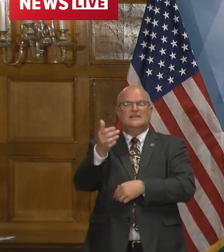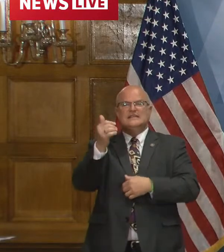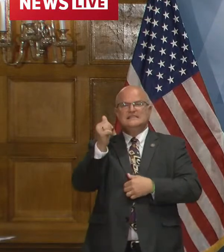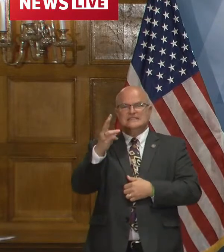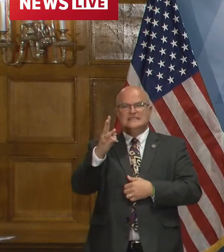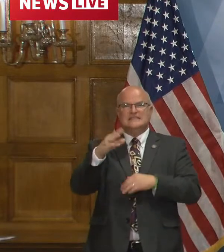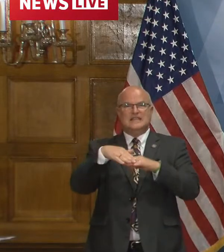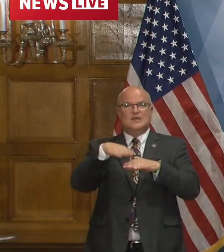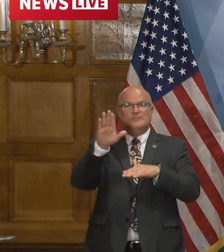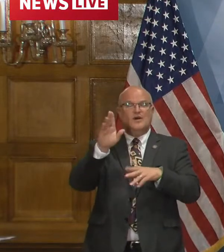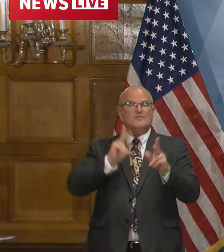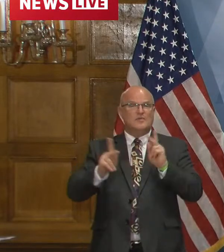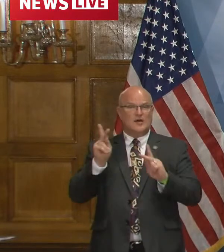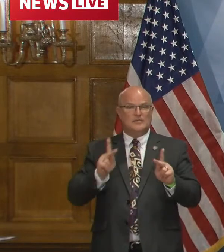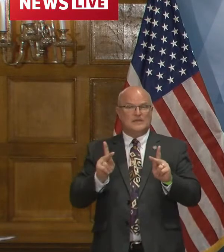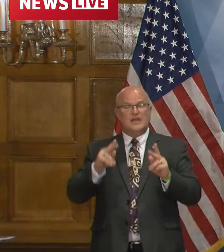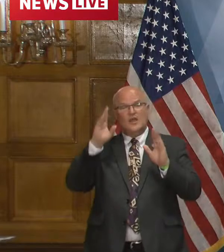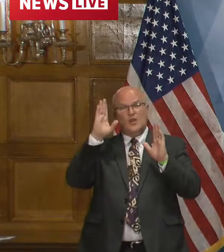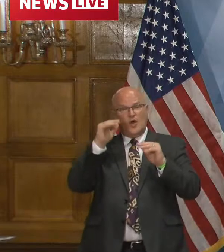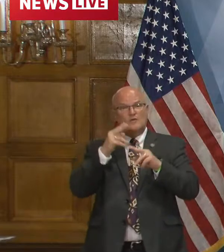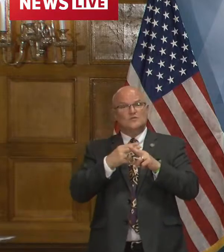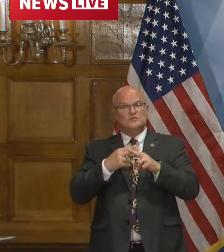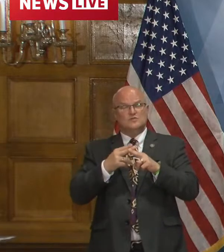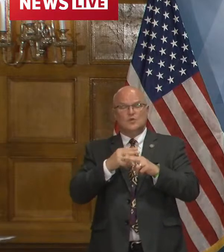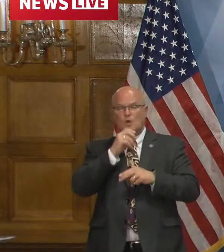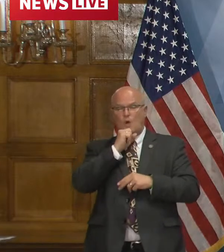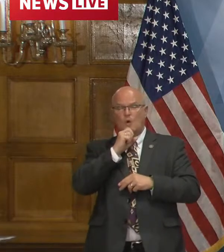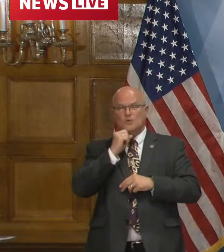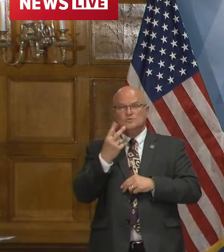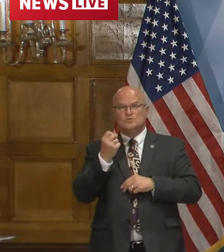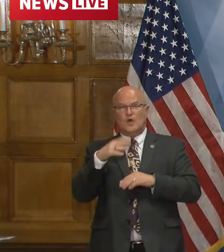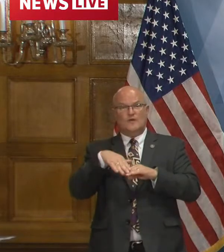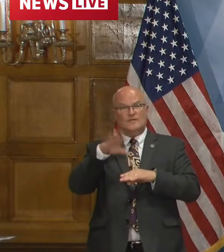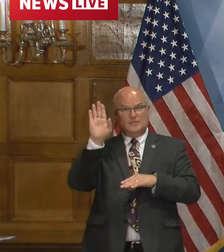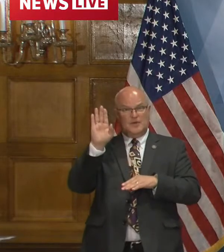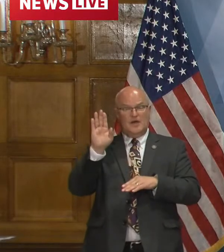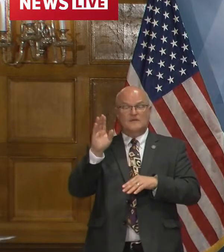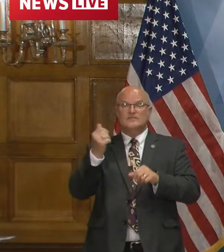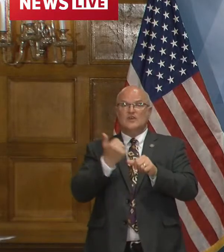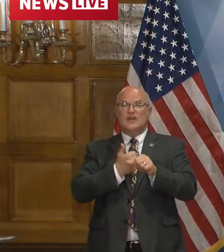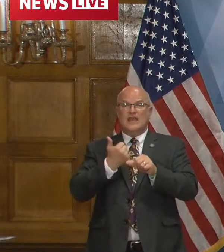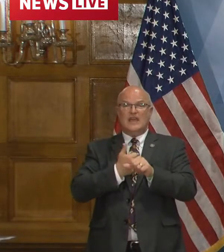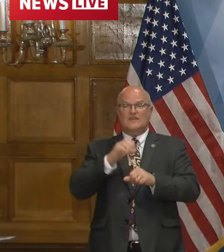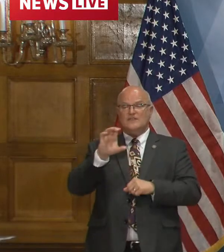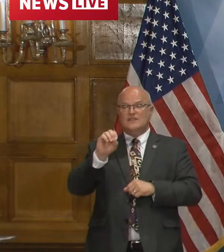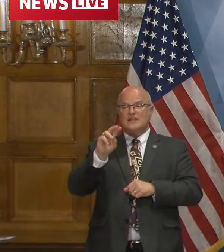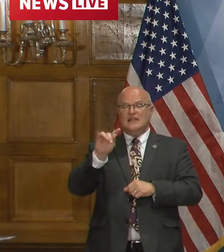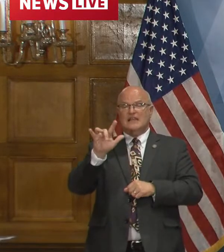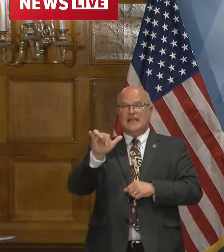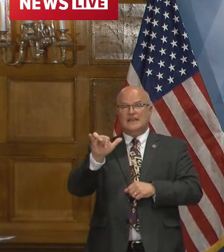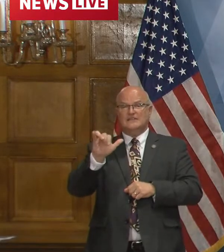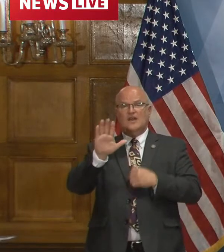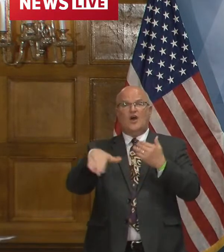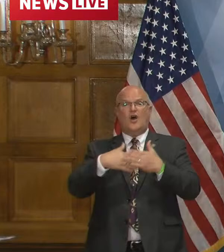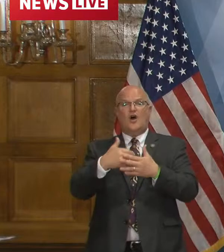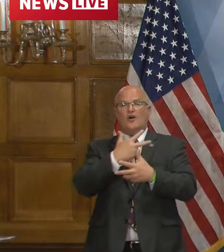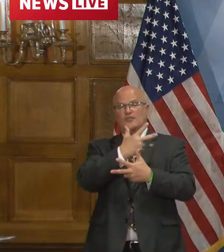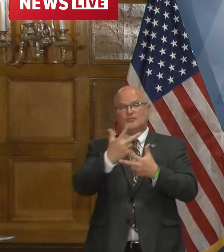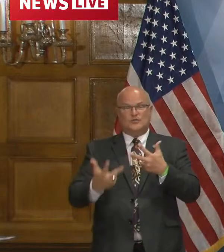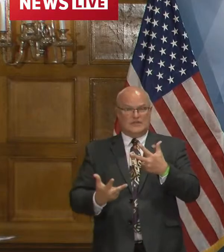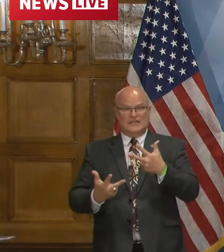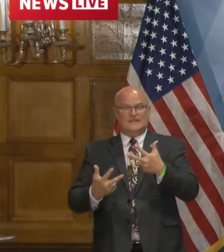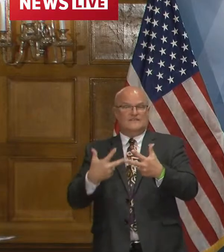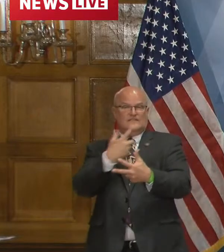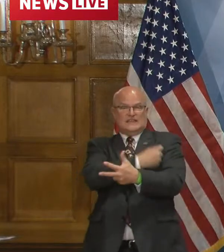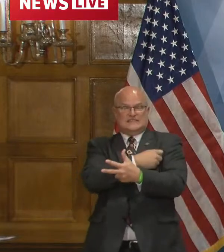16 and above population, and hopefully real soon that 12 and above population. So every county has all 3 types of vaccine in its